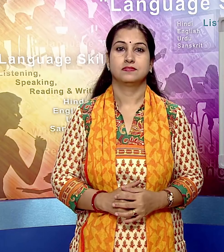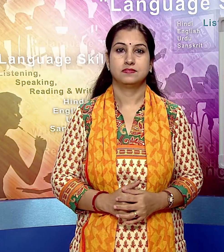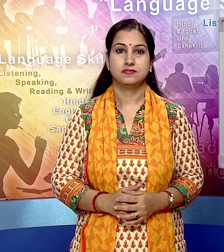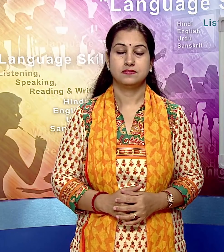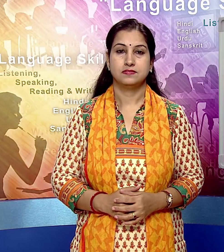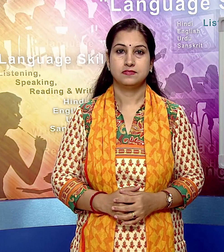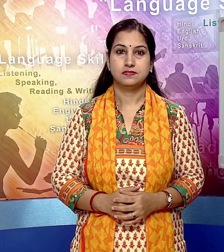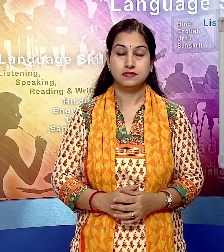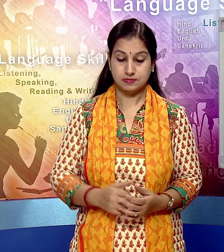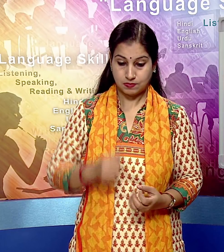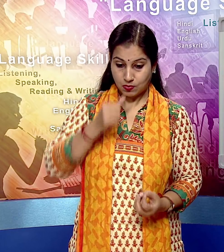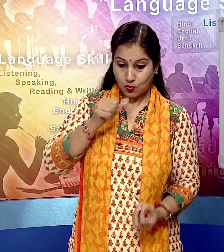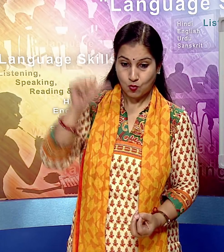moist heat,